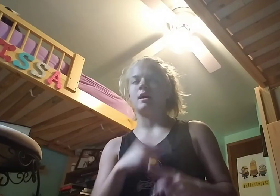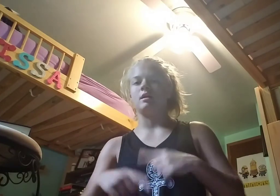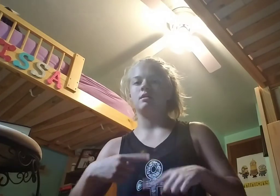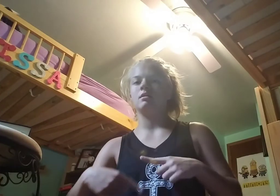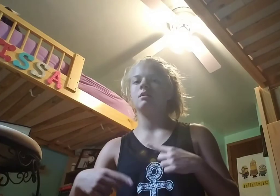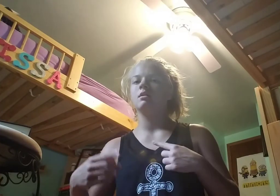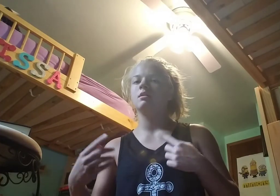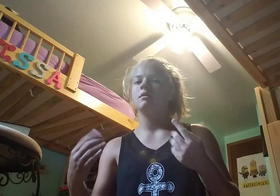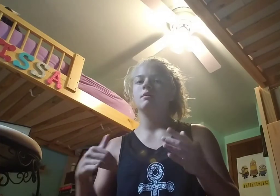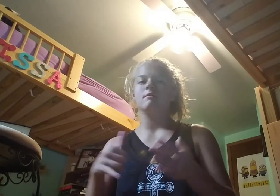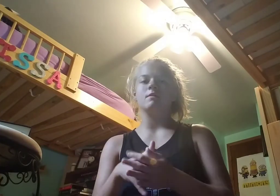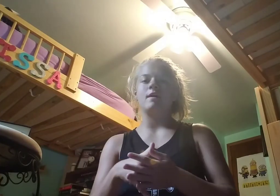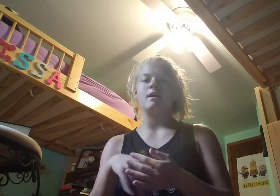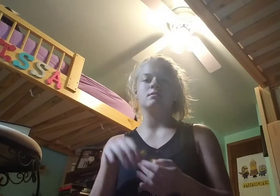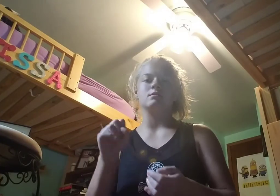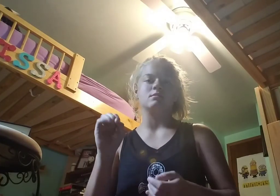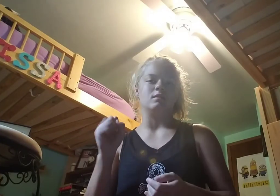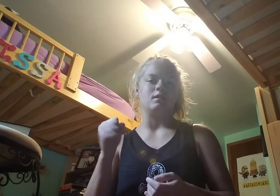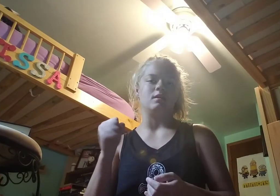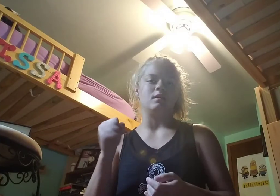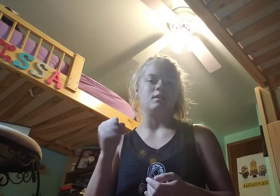sign for that. So yeah.